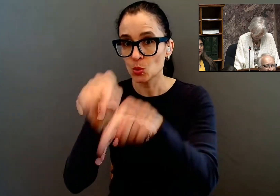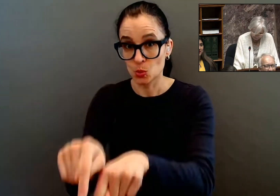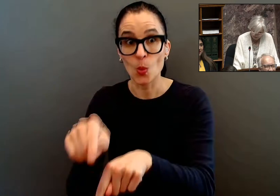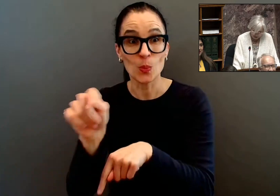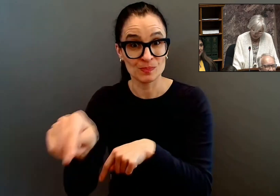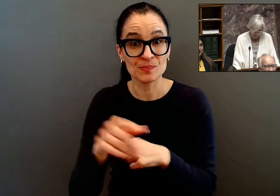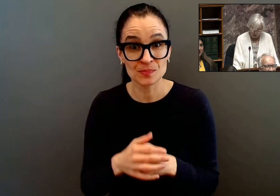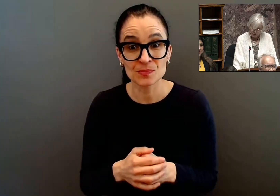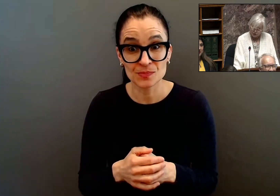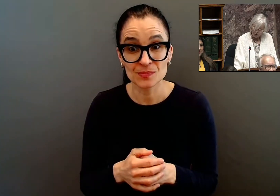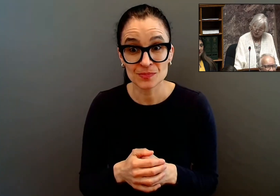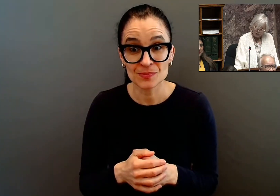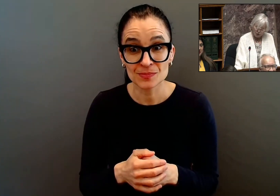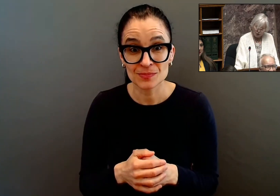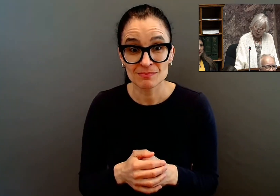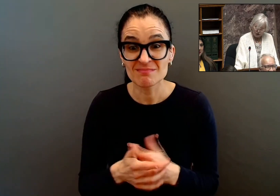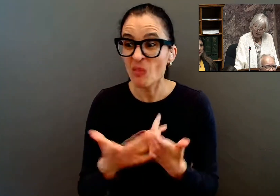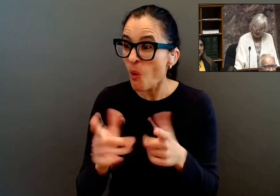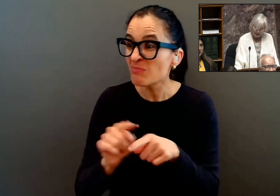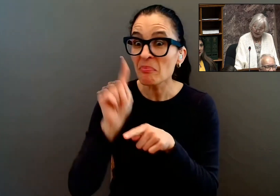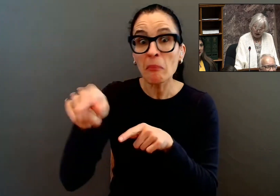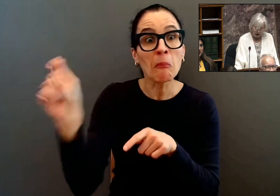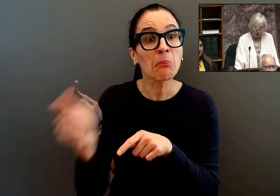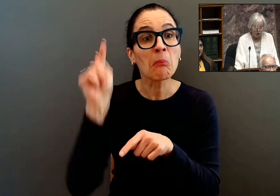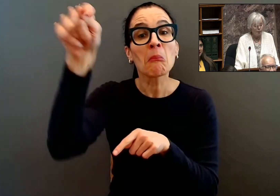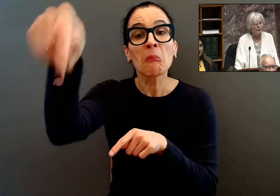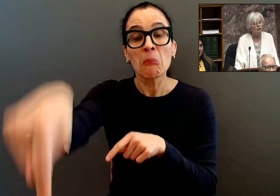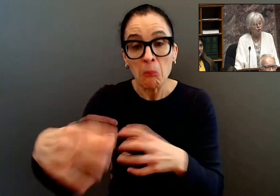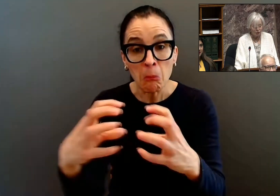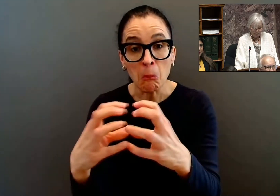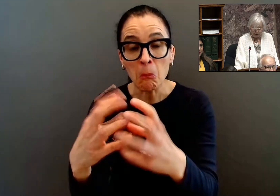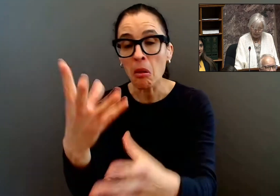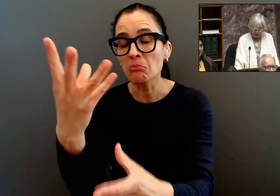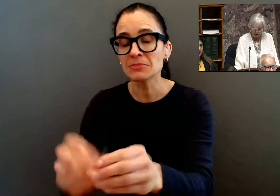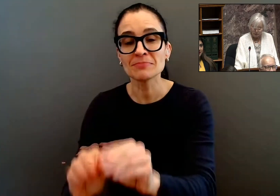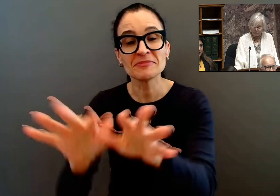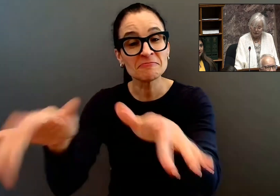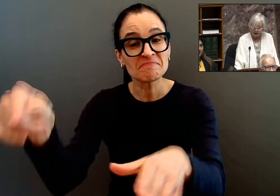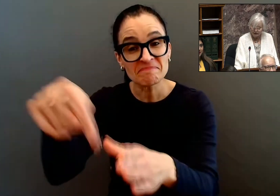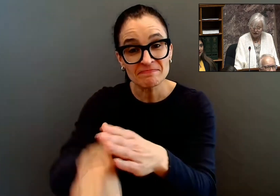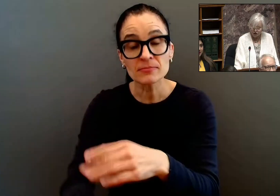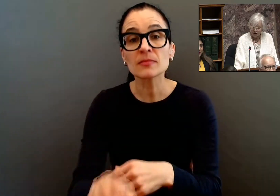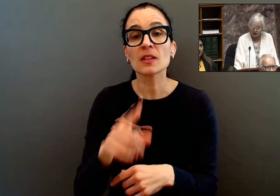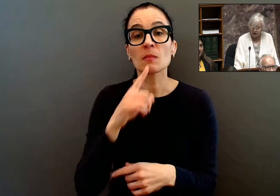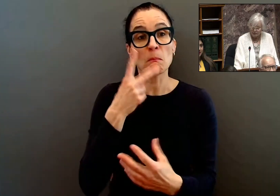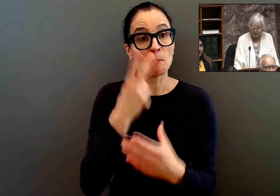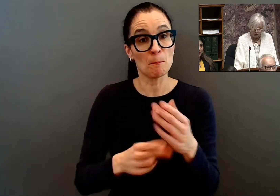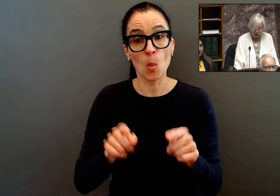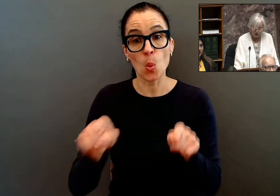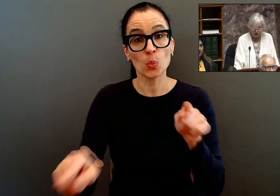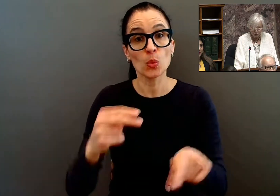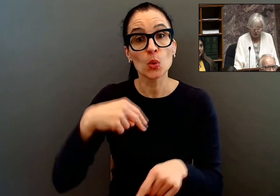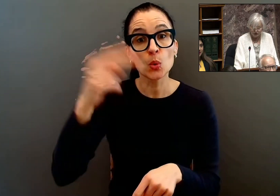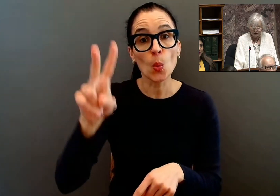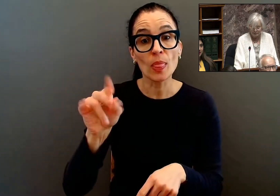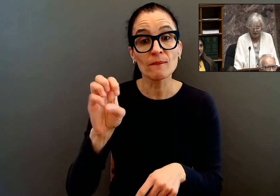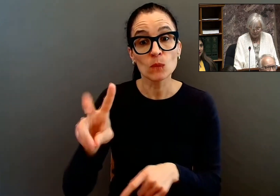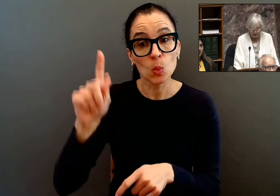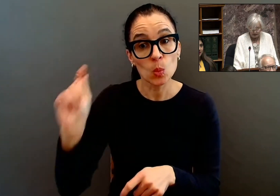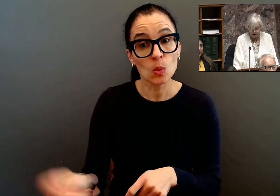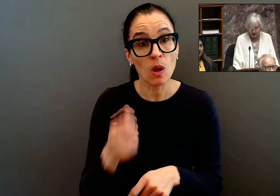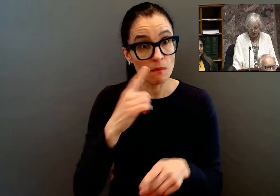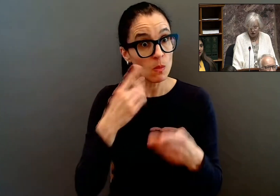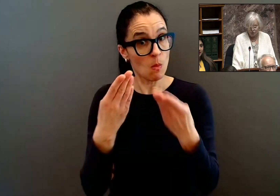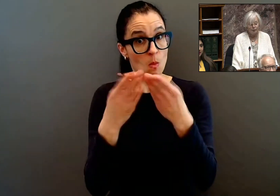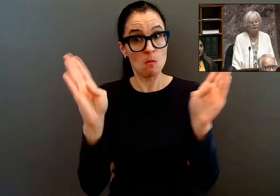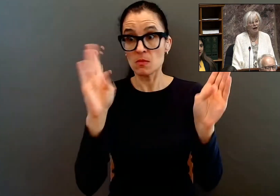paradise. Both Northview courses are open to the public, reflecting Chick and Marilyn Stewart's